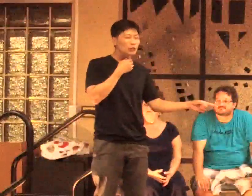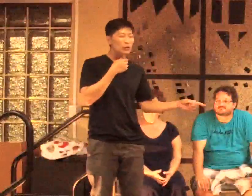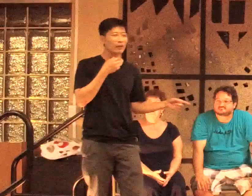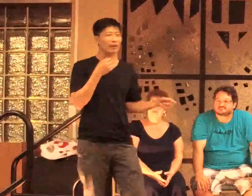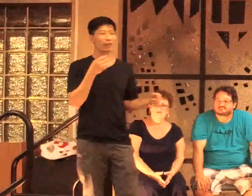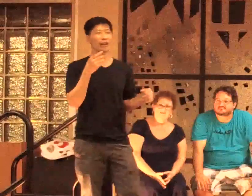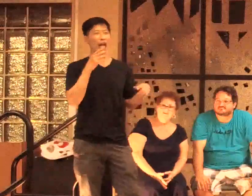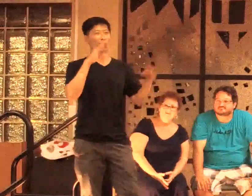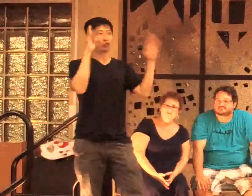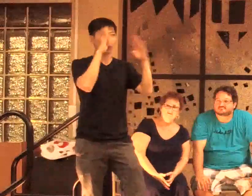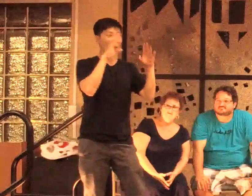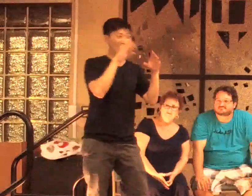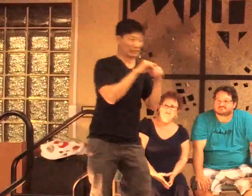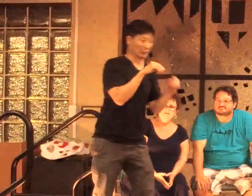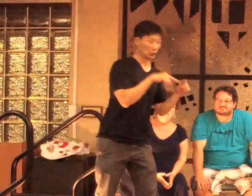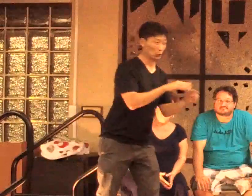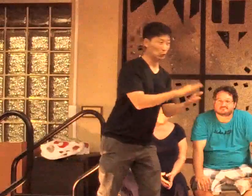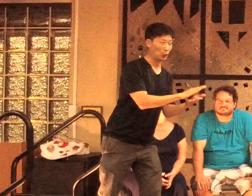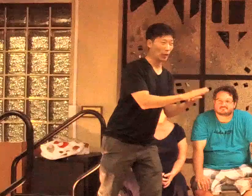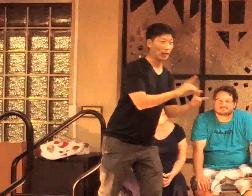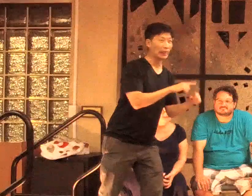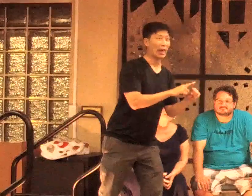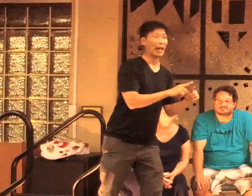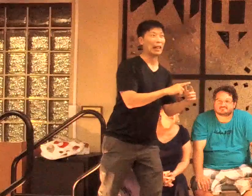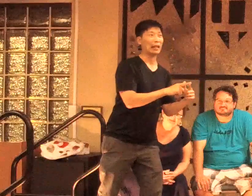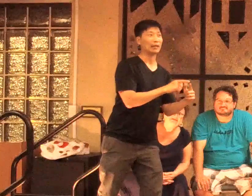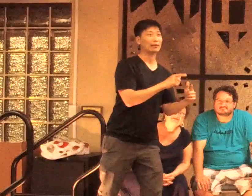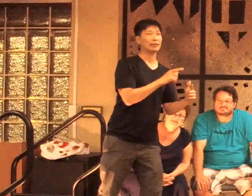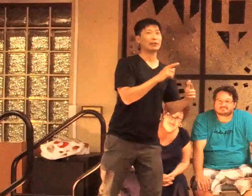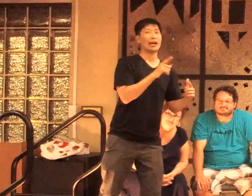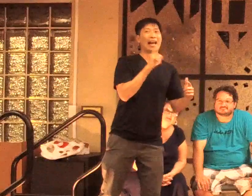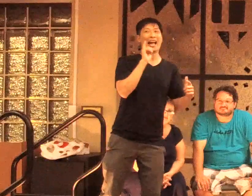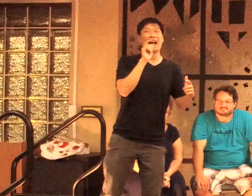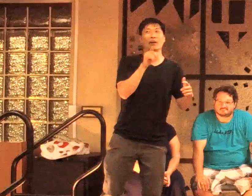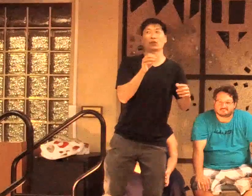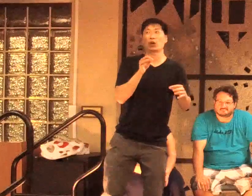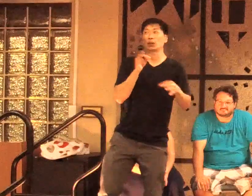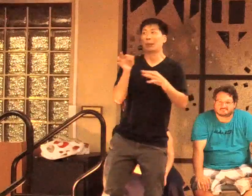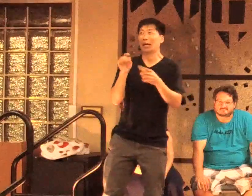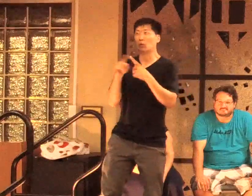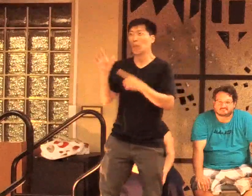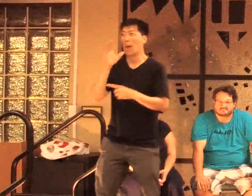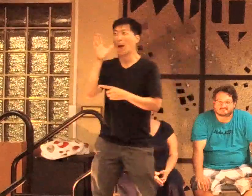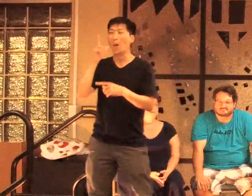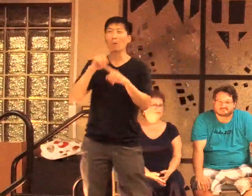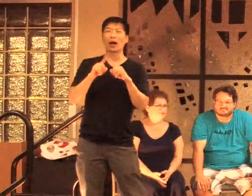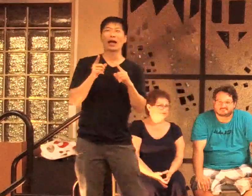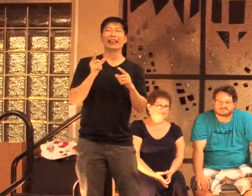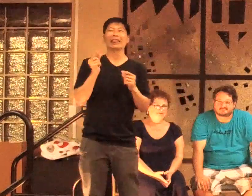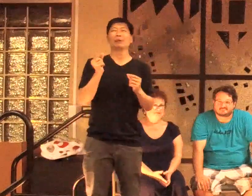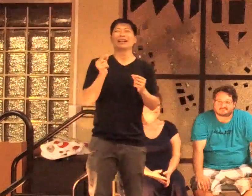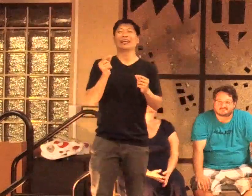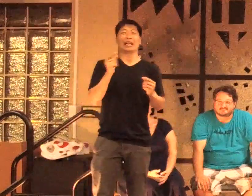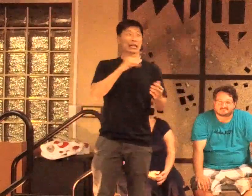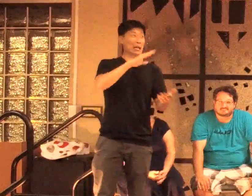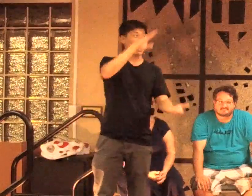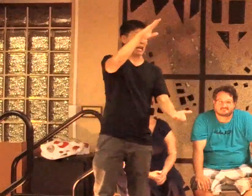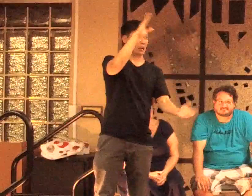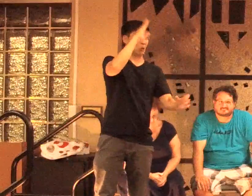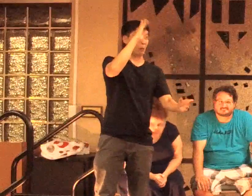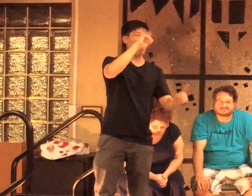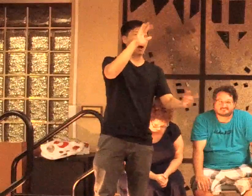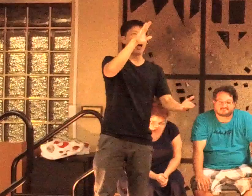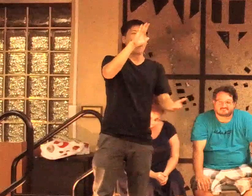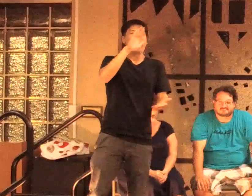Trouble at school and had to interpret for your parent and kind of softened the blow a little bit, or maybe like made it less